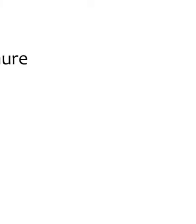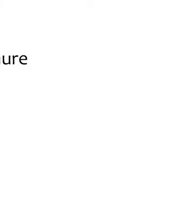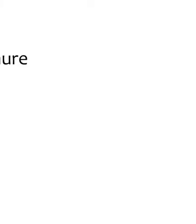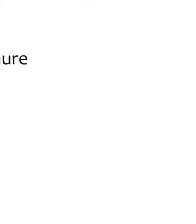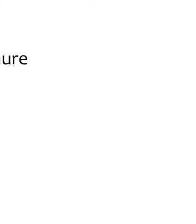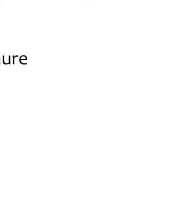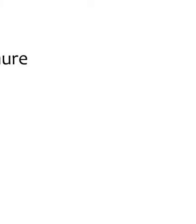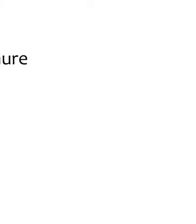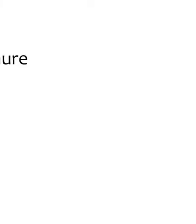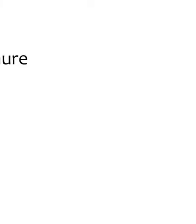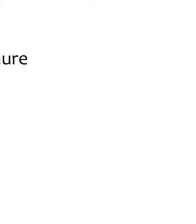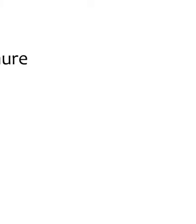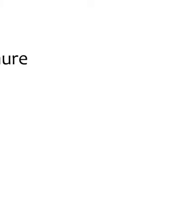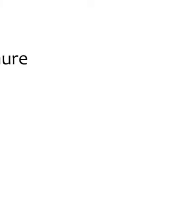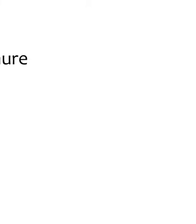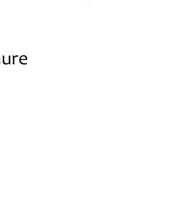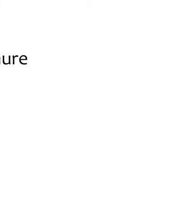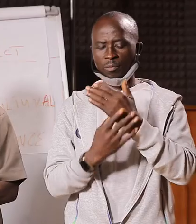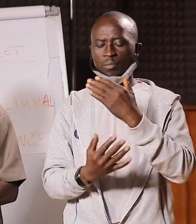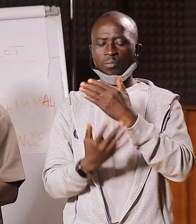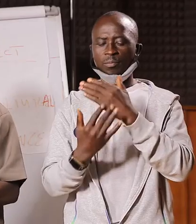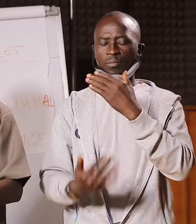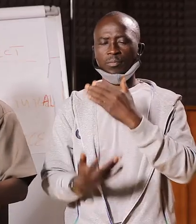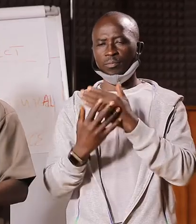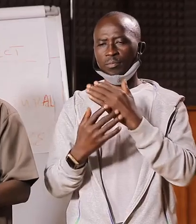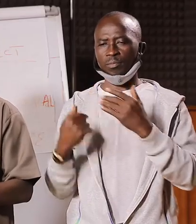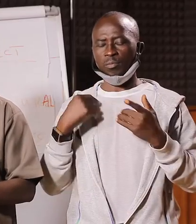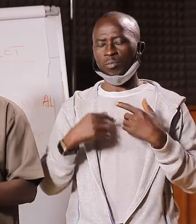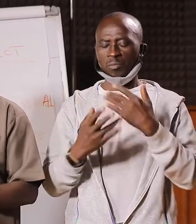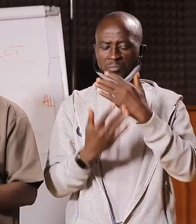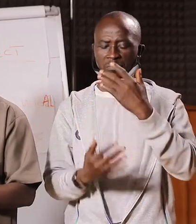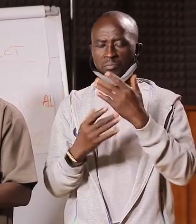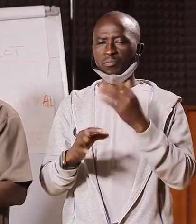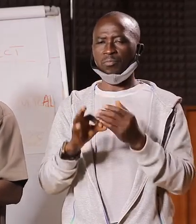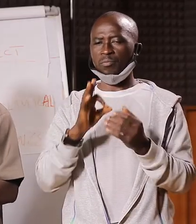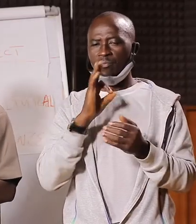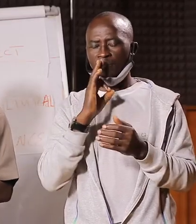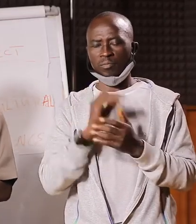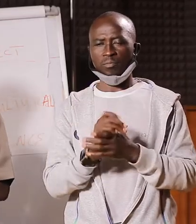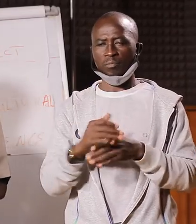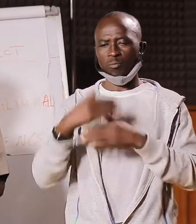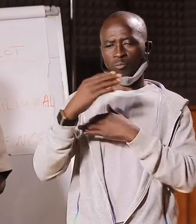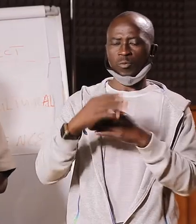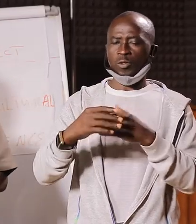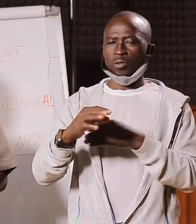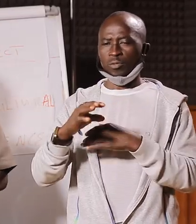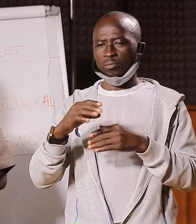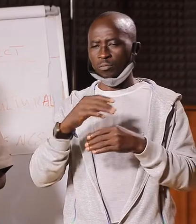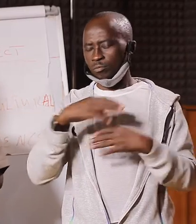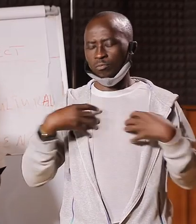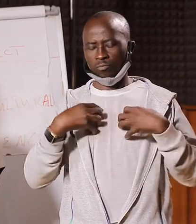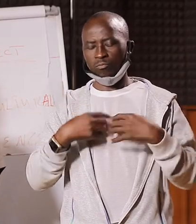Animals are also kept for their blood. We have blood meal. After an animal is